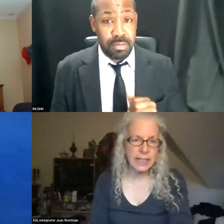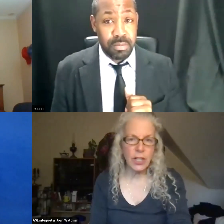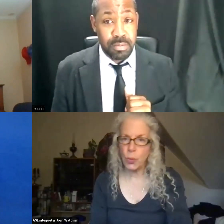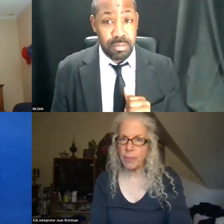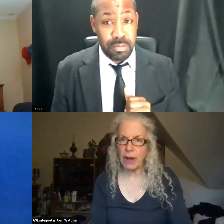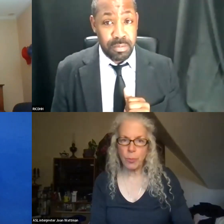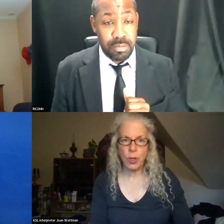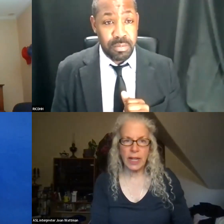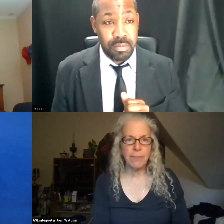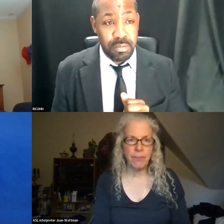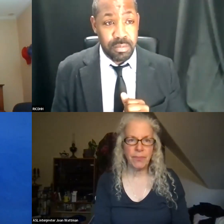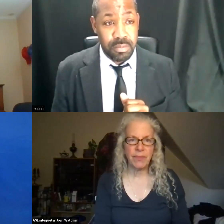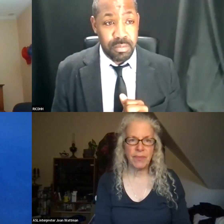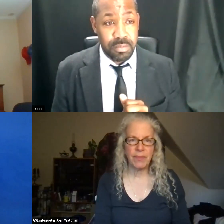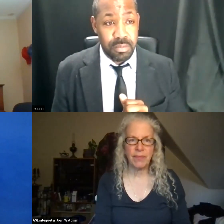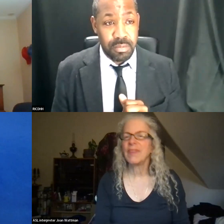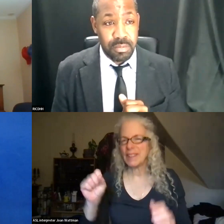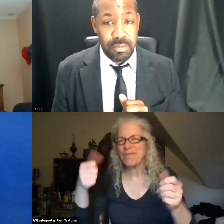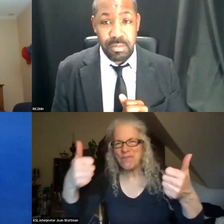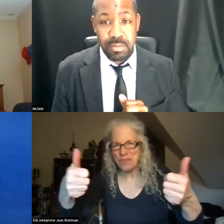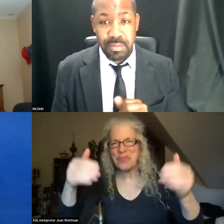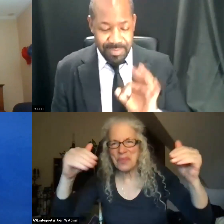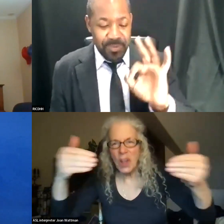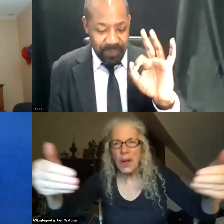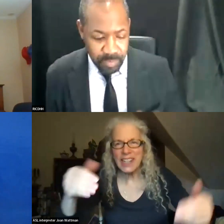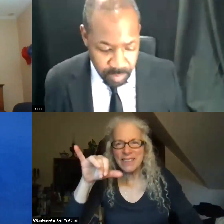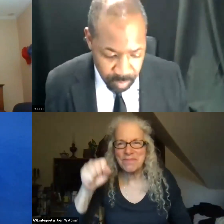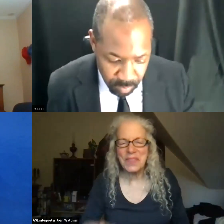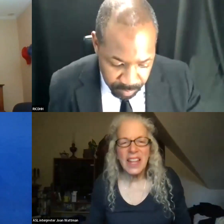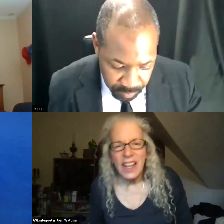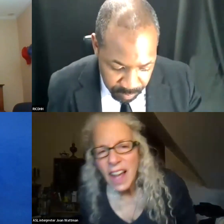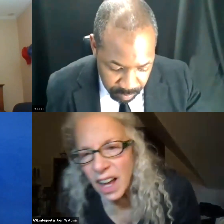Should I continue with my report then? Please.